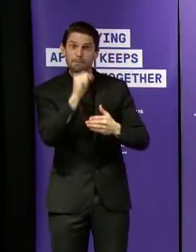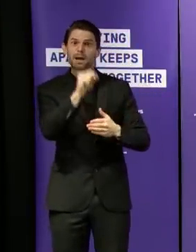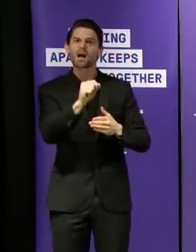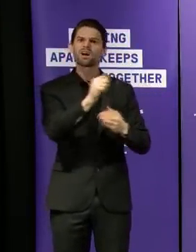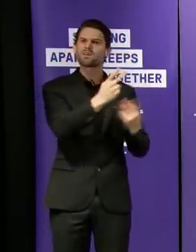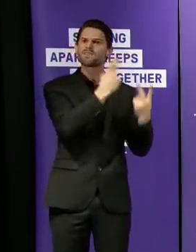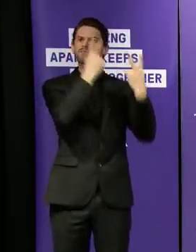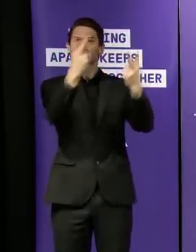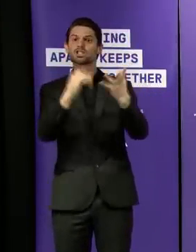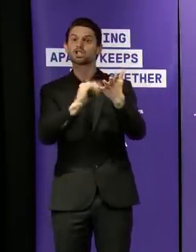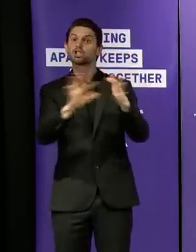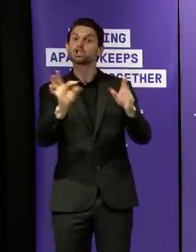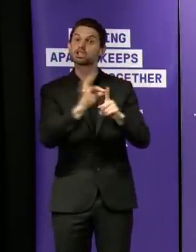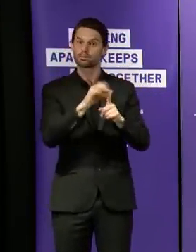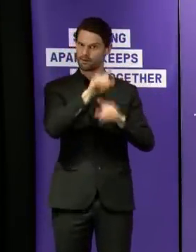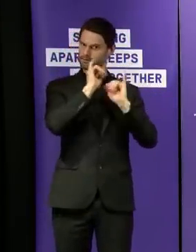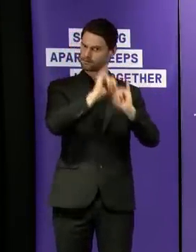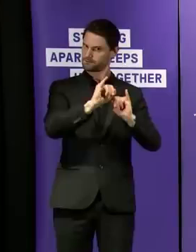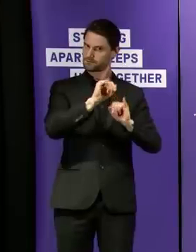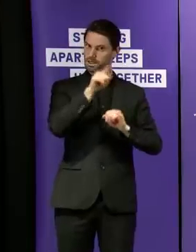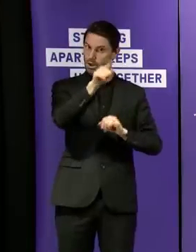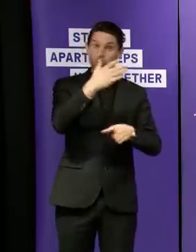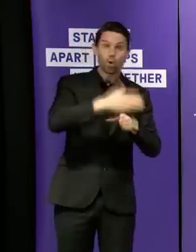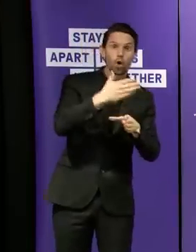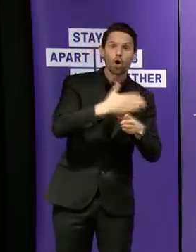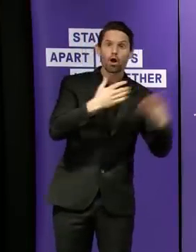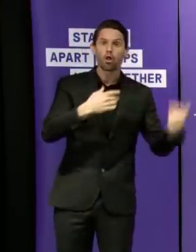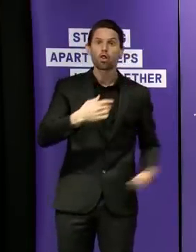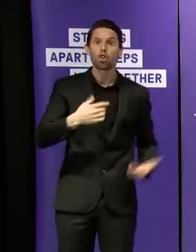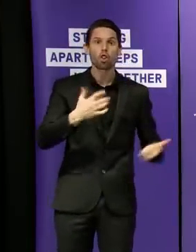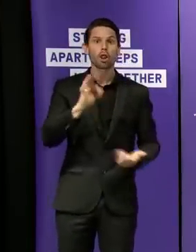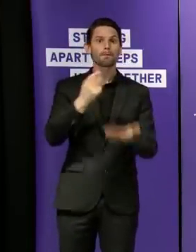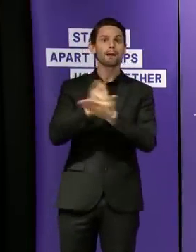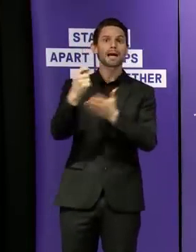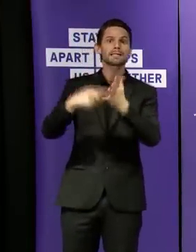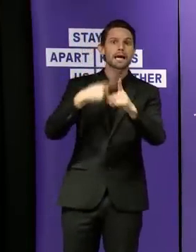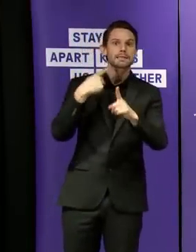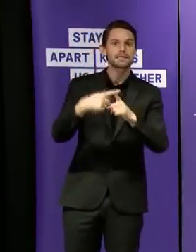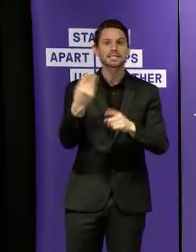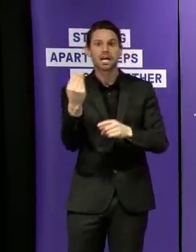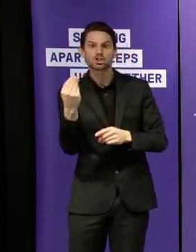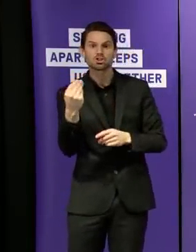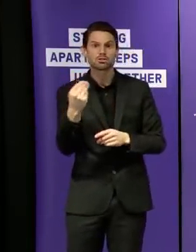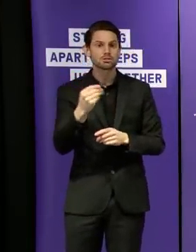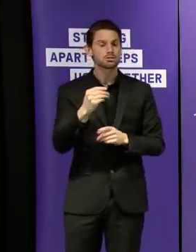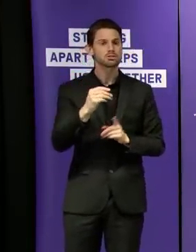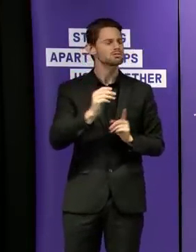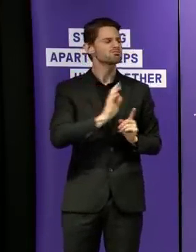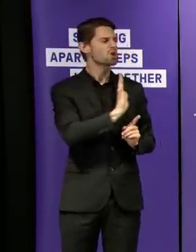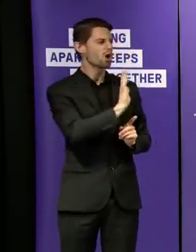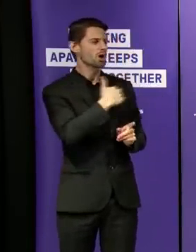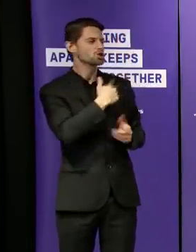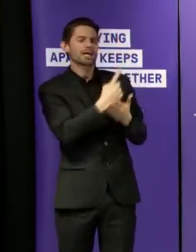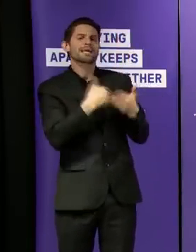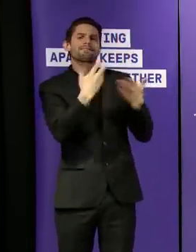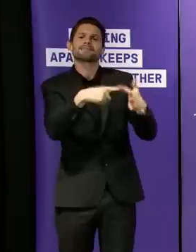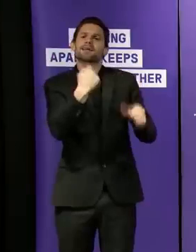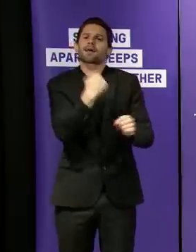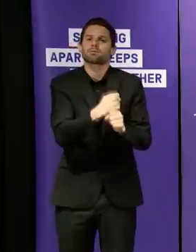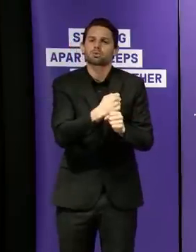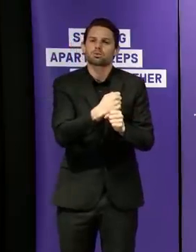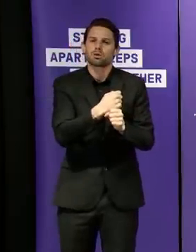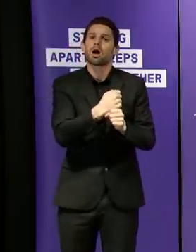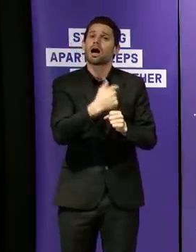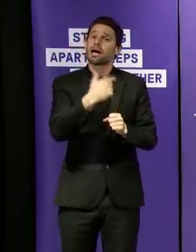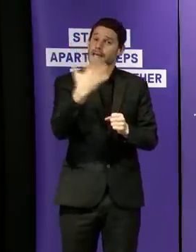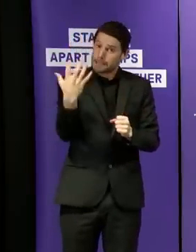They've got a job where they're not on the books. And when asked, have you been to work? The answer is no. We always find out ultimately,